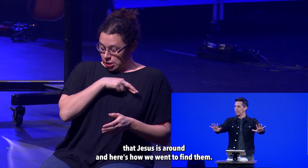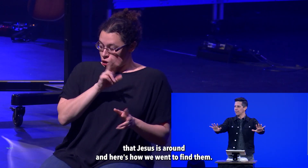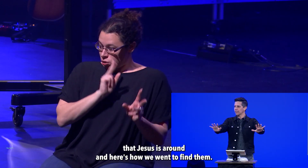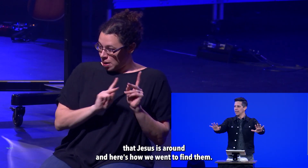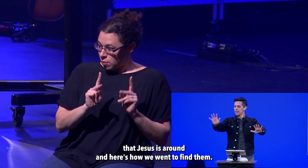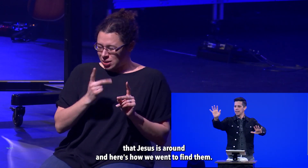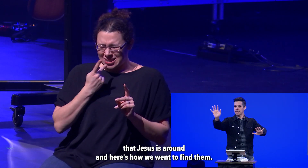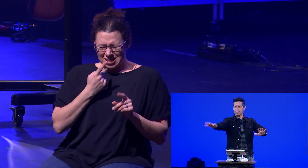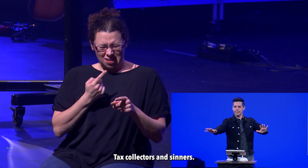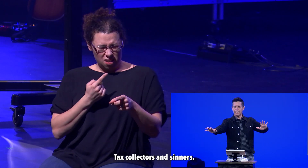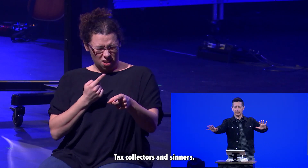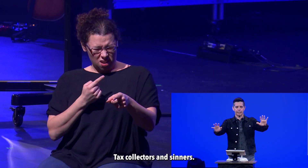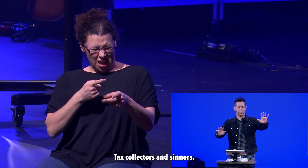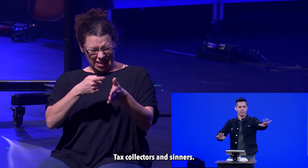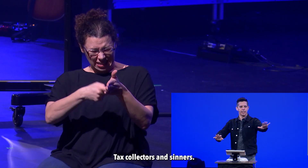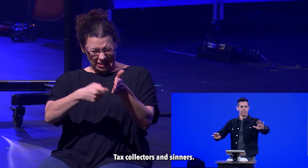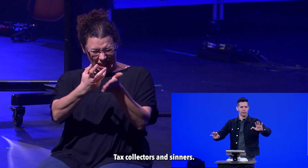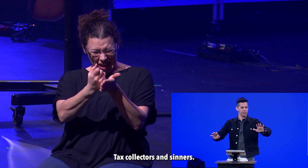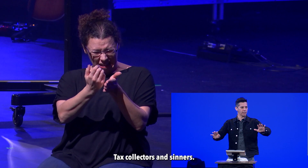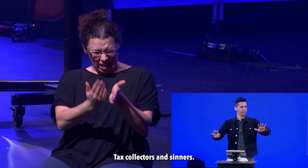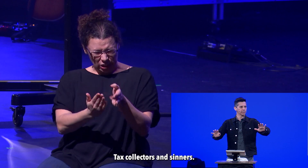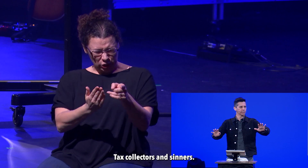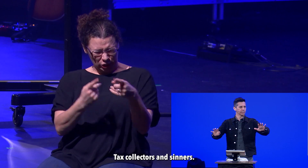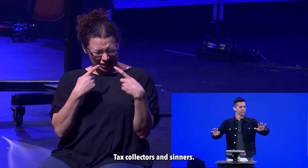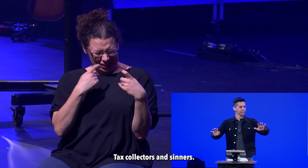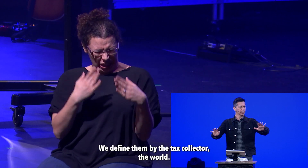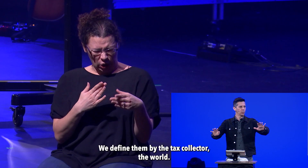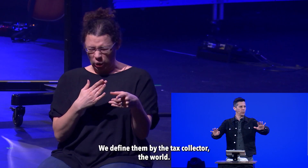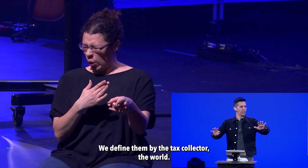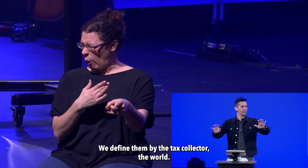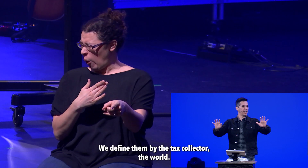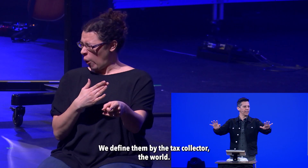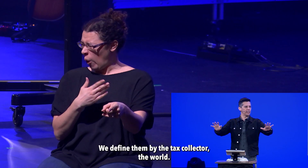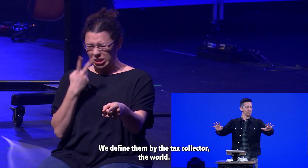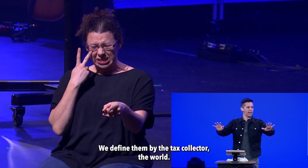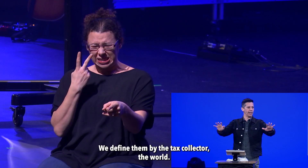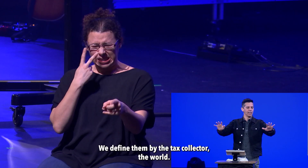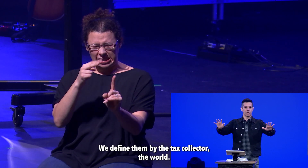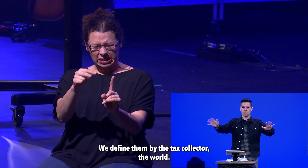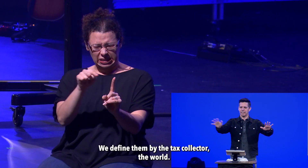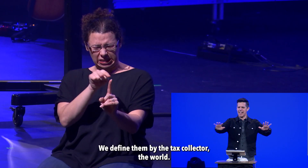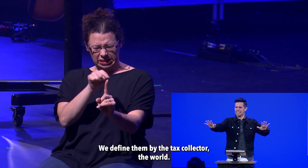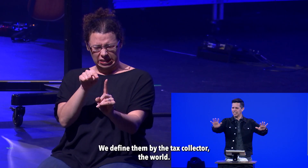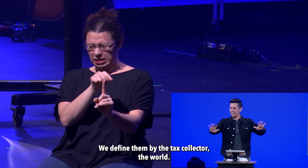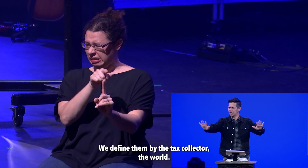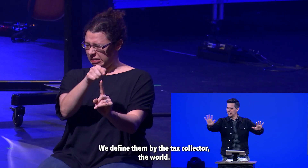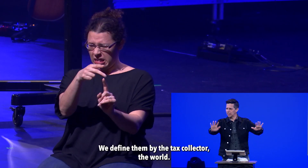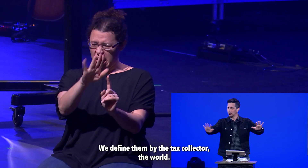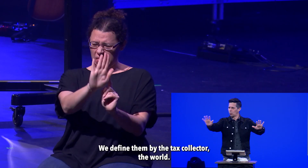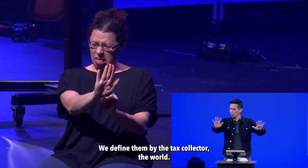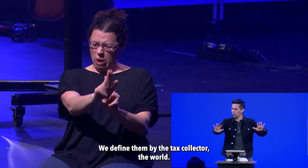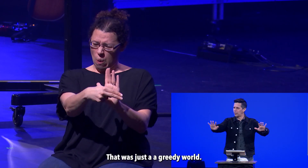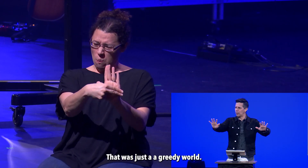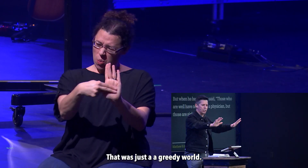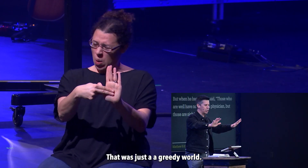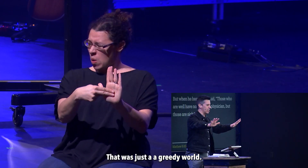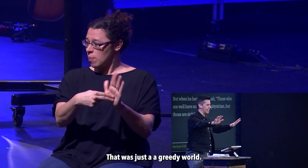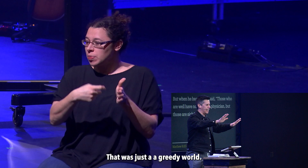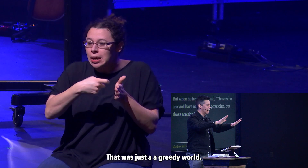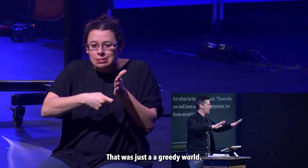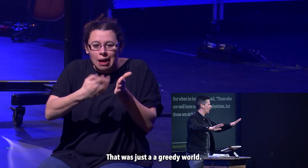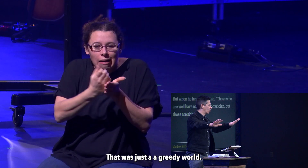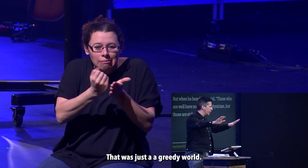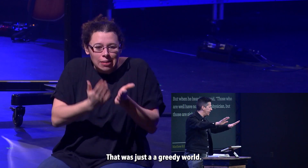define them. Tax collectors and sinners. We define them by the tax collector world. That was